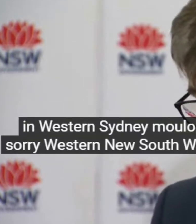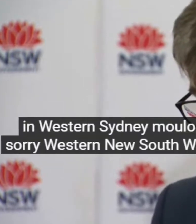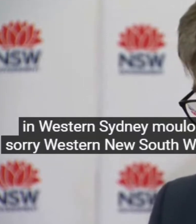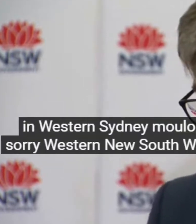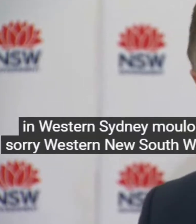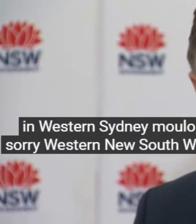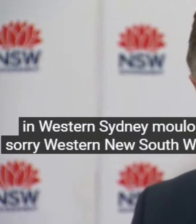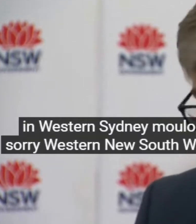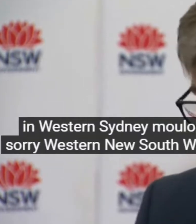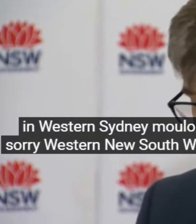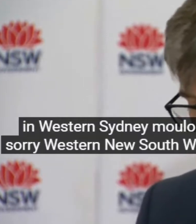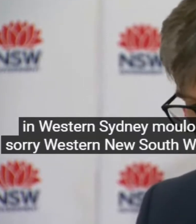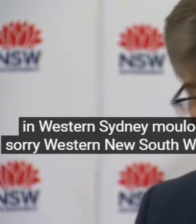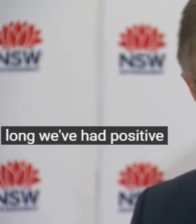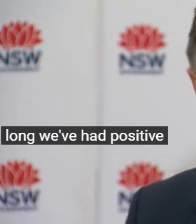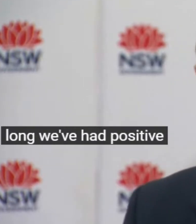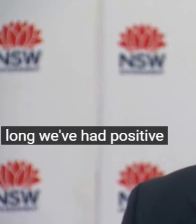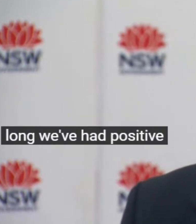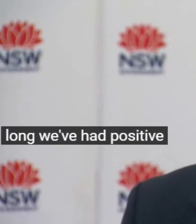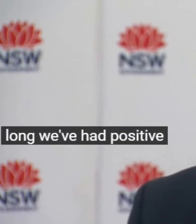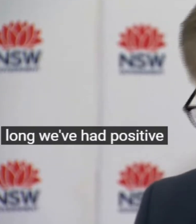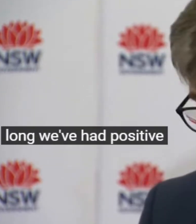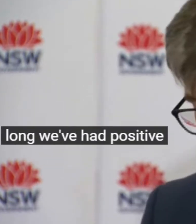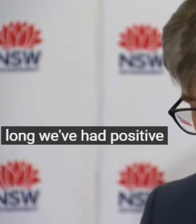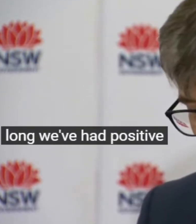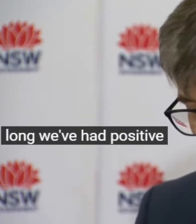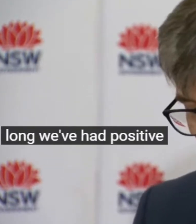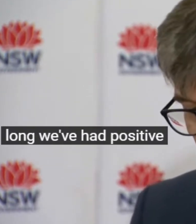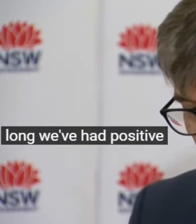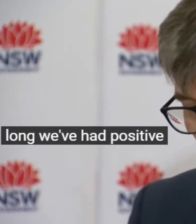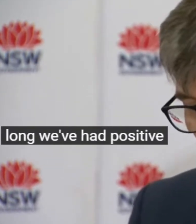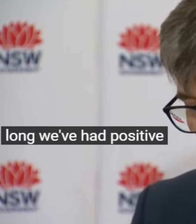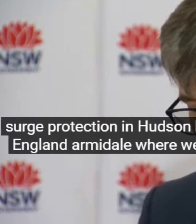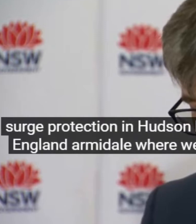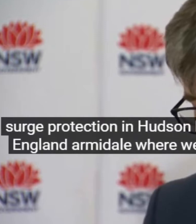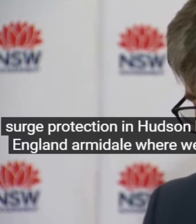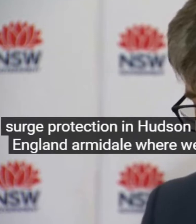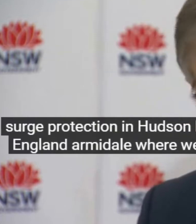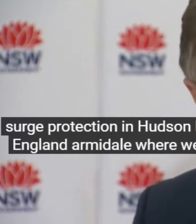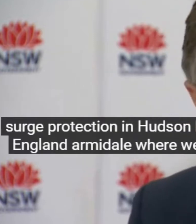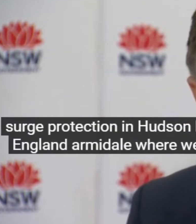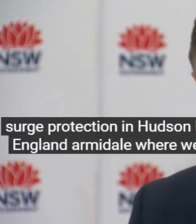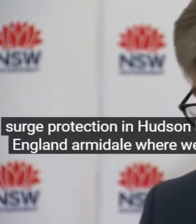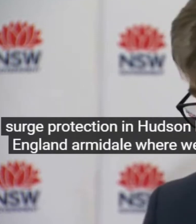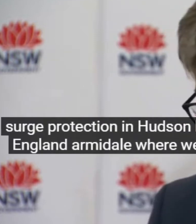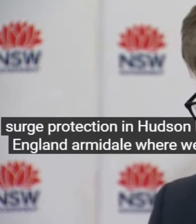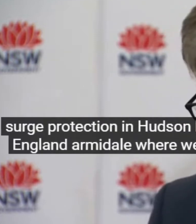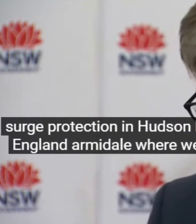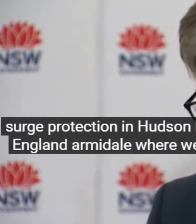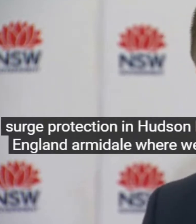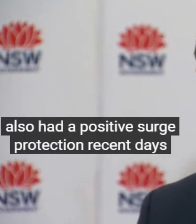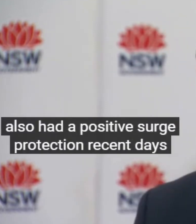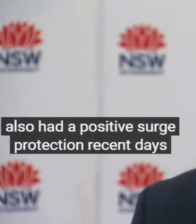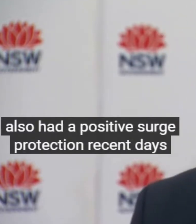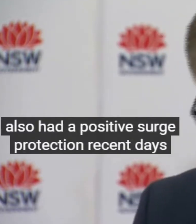New England, Armidale, where we've also had a positive sewage detection in recent days. And also in the northern Central Coast